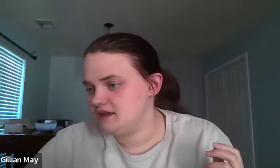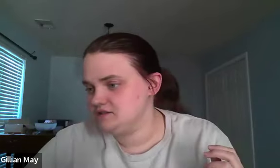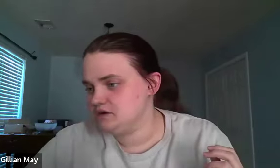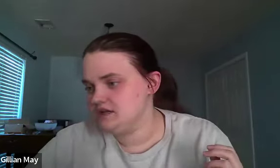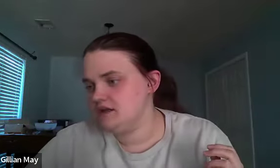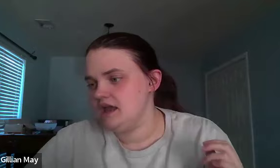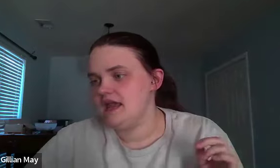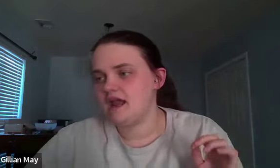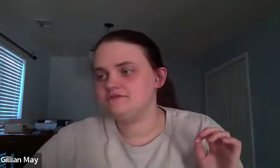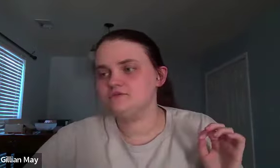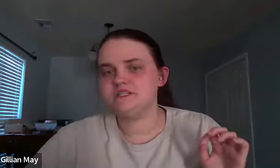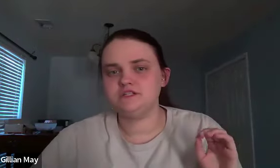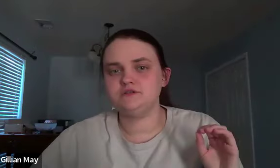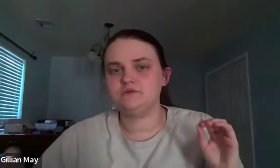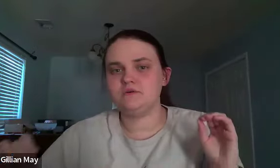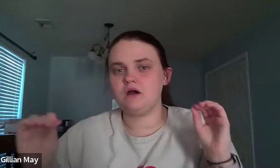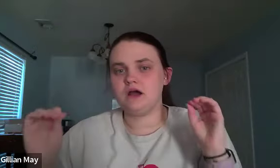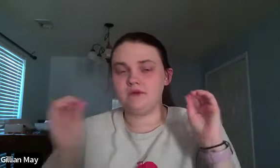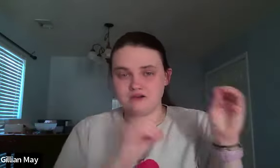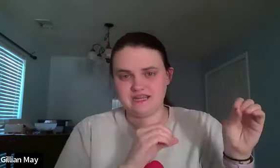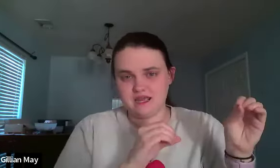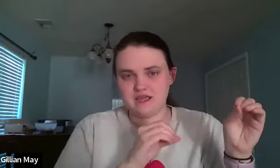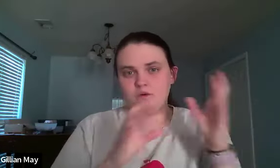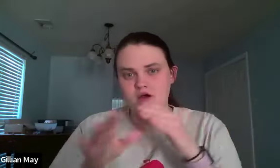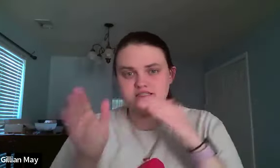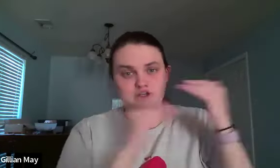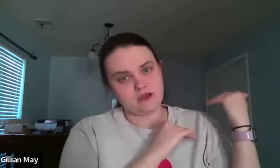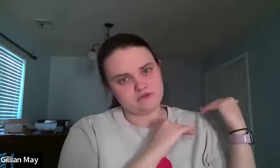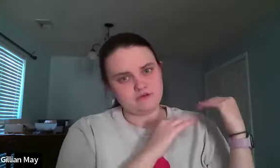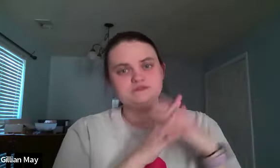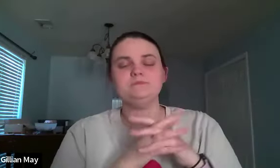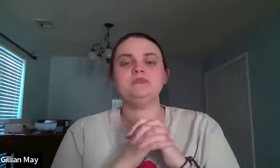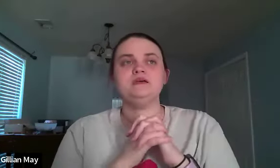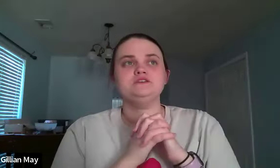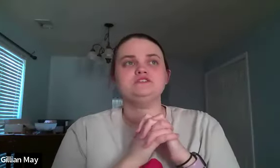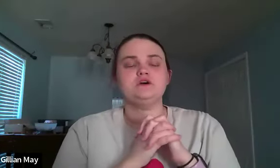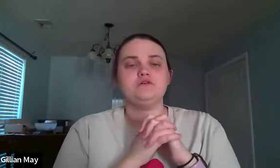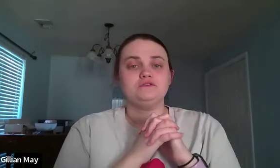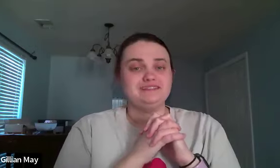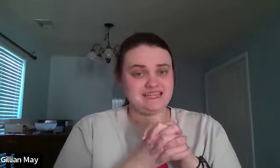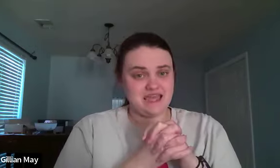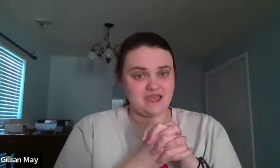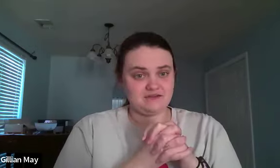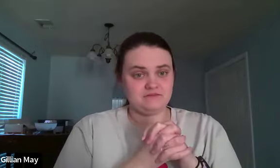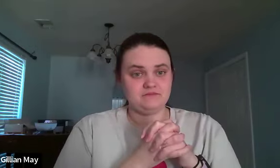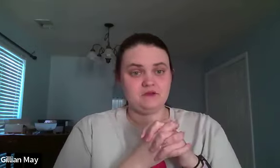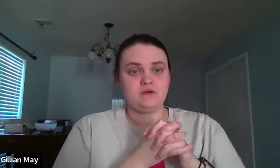next one, and after we do our day, we'll pause and go back through those. So for day, we're